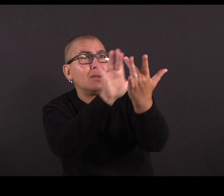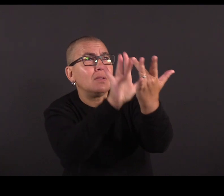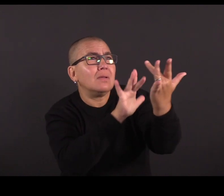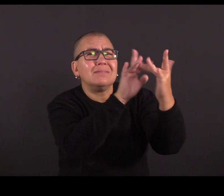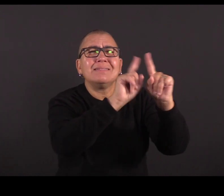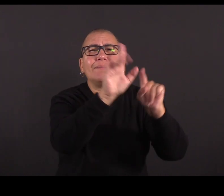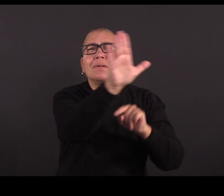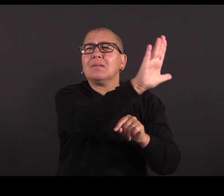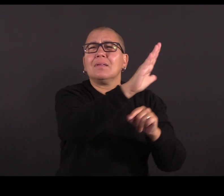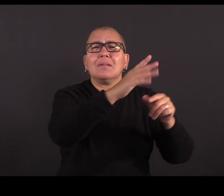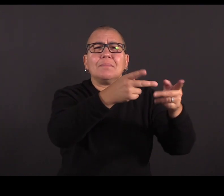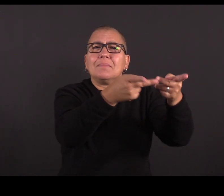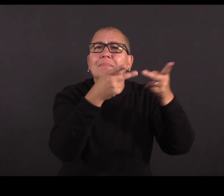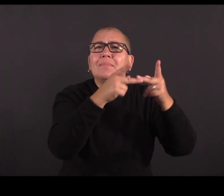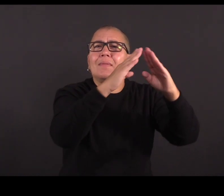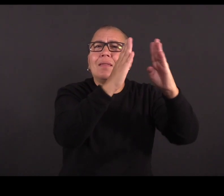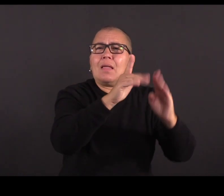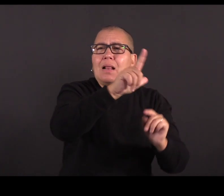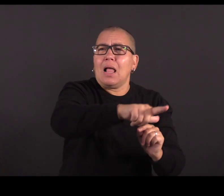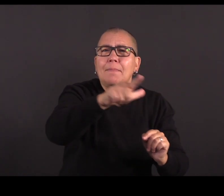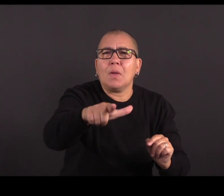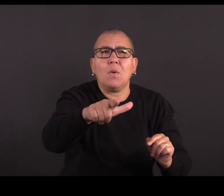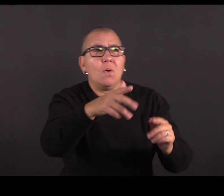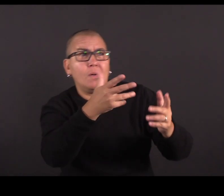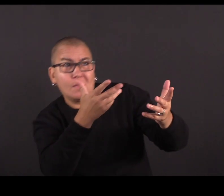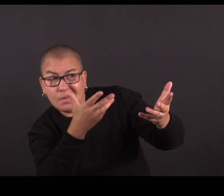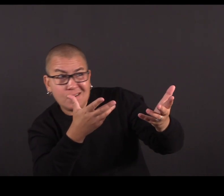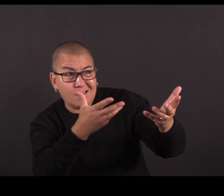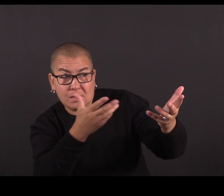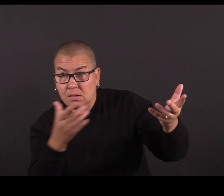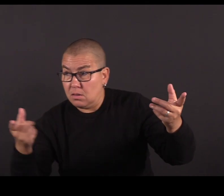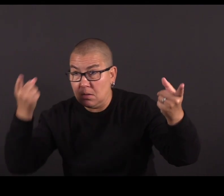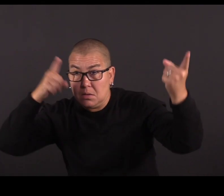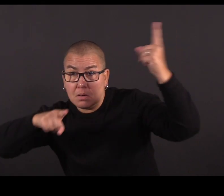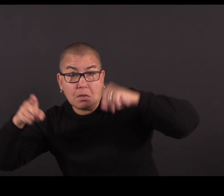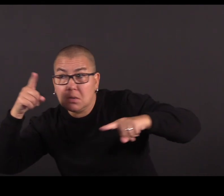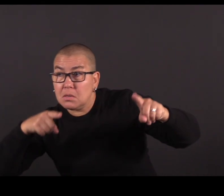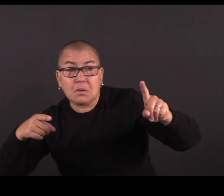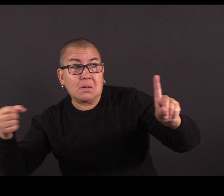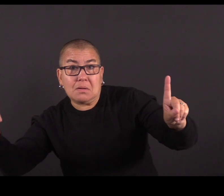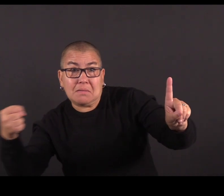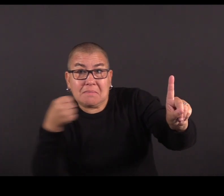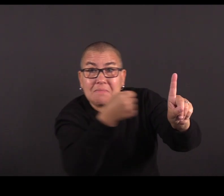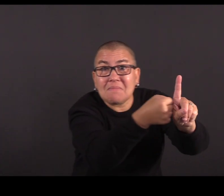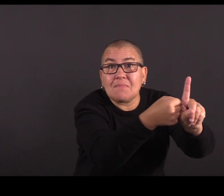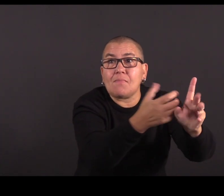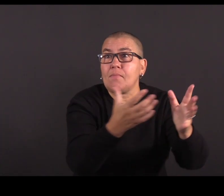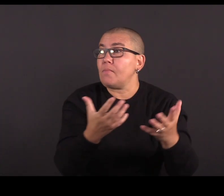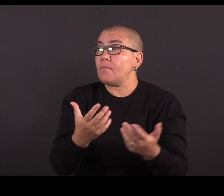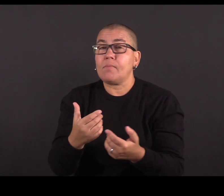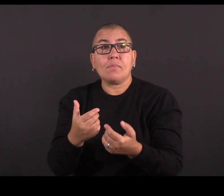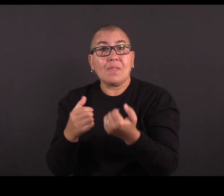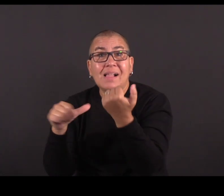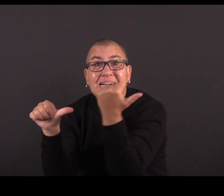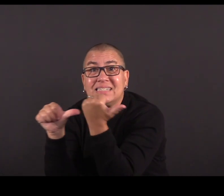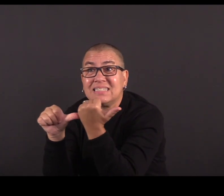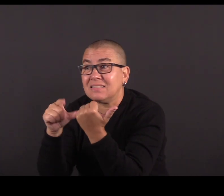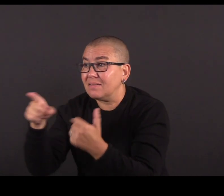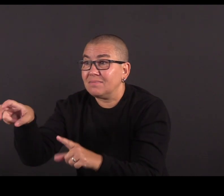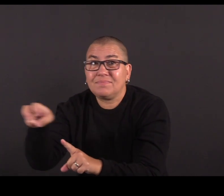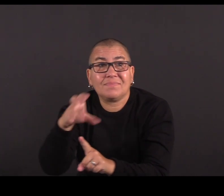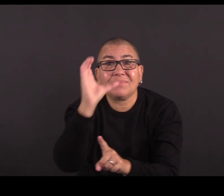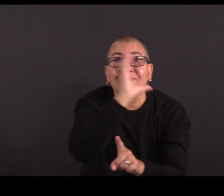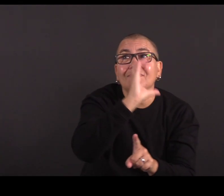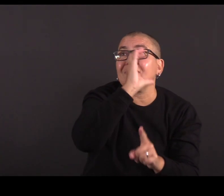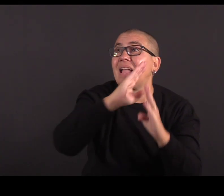actively helping a program participant search for properties, assisting with transportation related to a housing search,